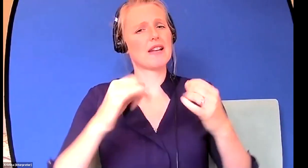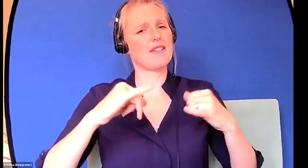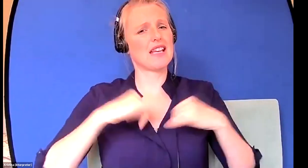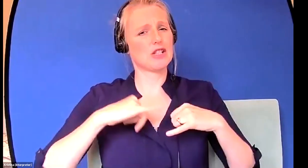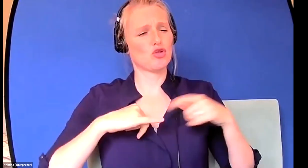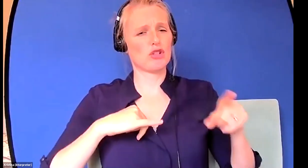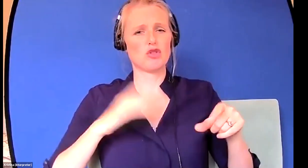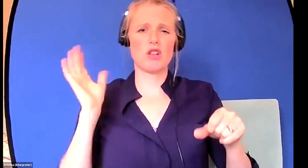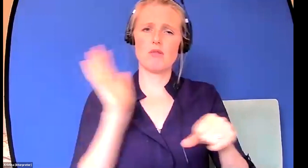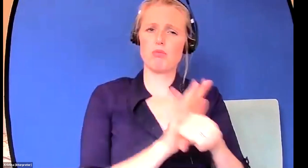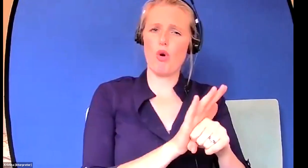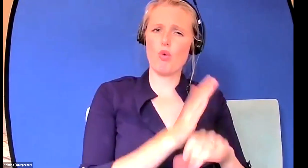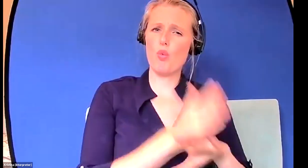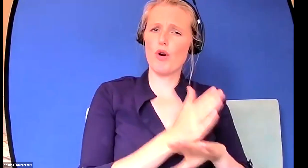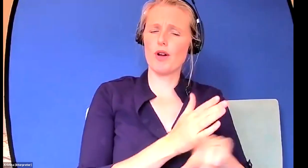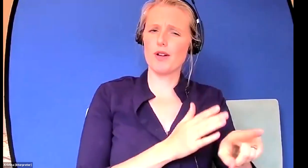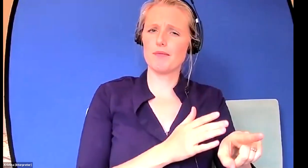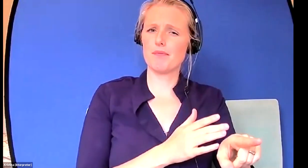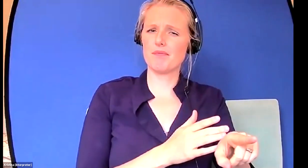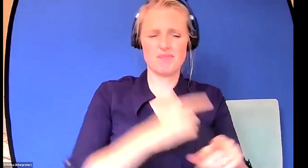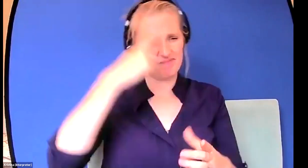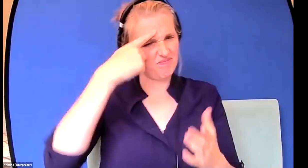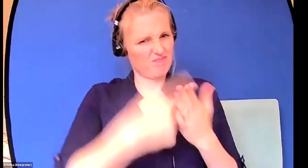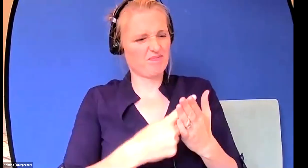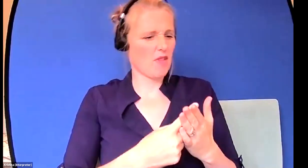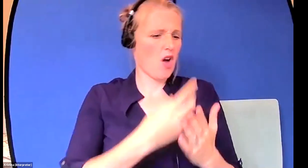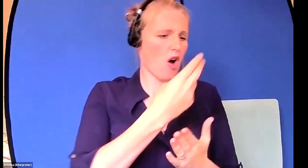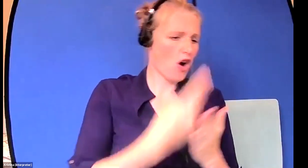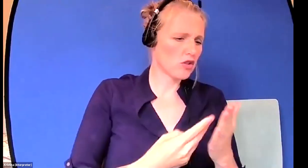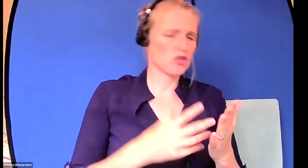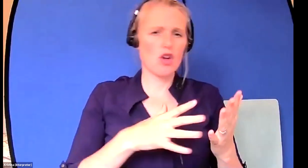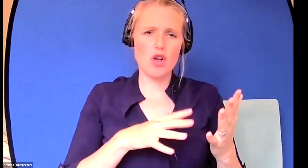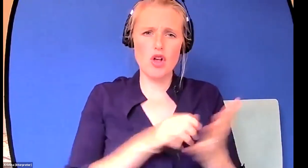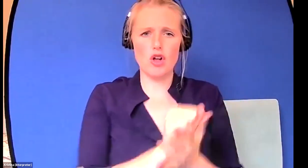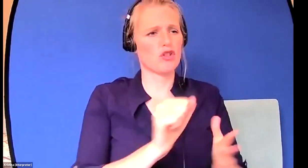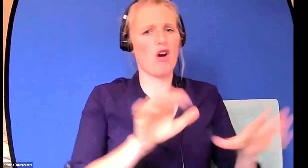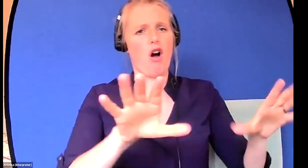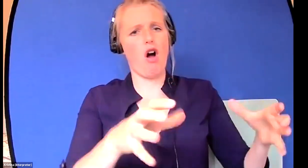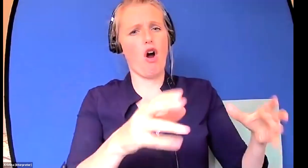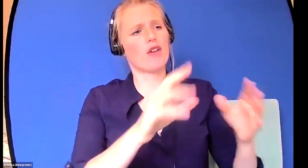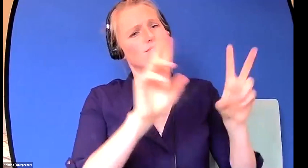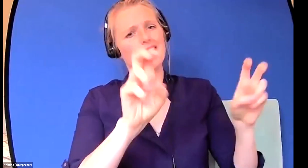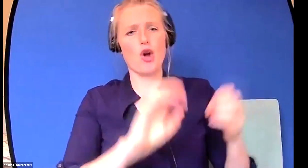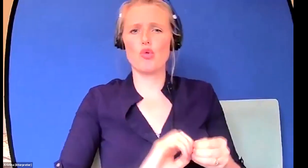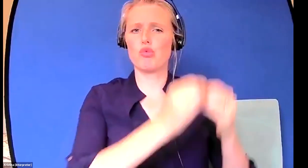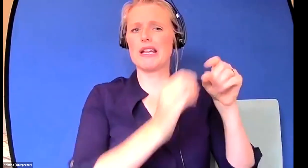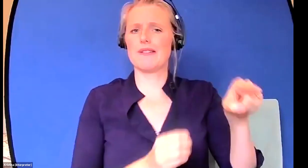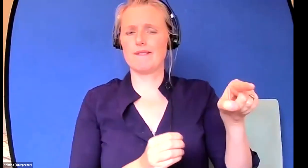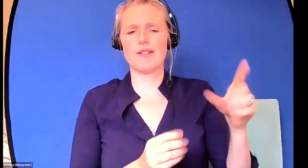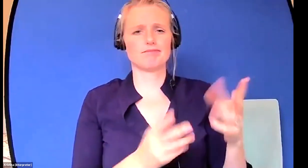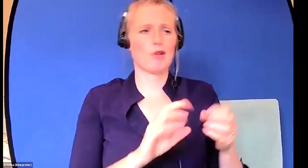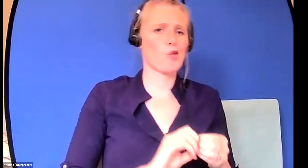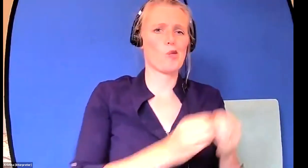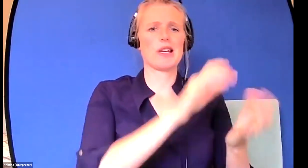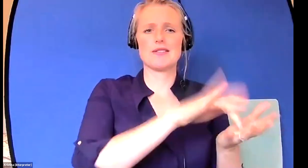imaginary, which sought to position arts and culture as the creative sector, so-called, and the creative city